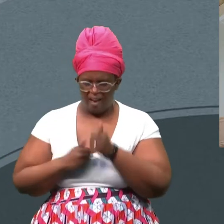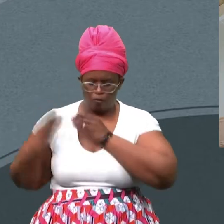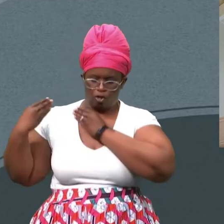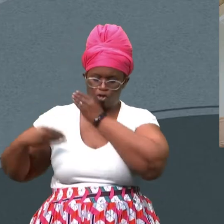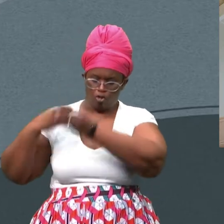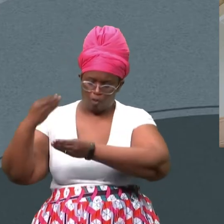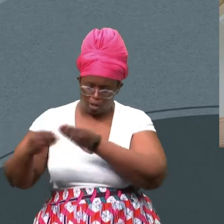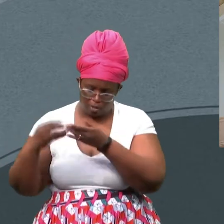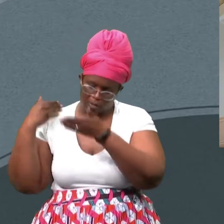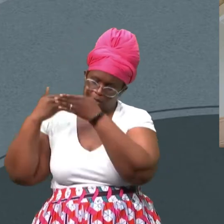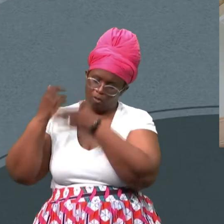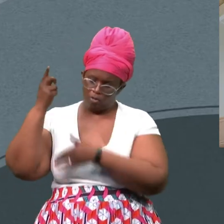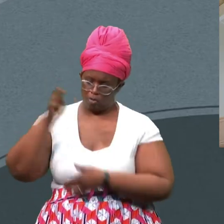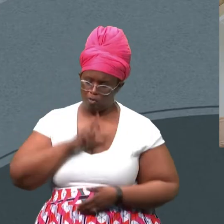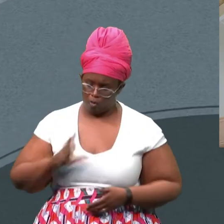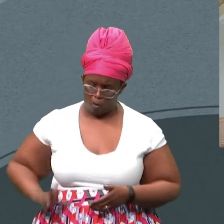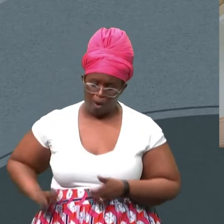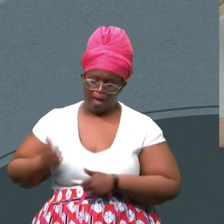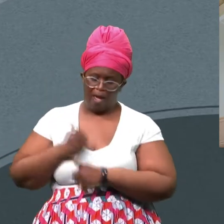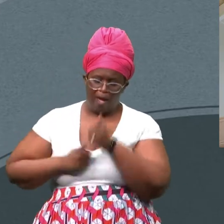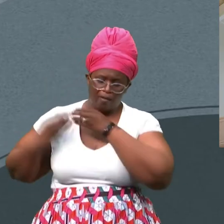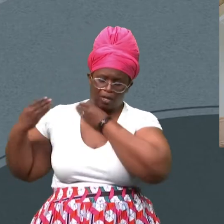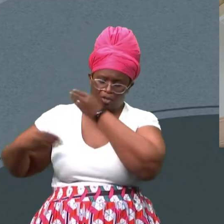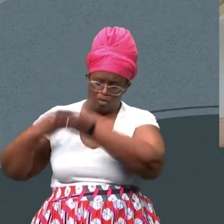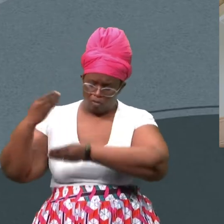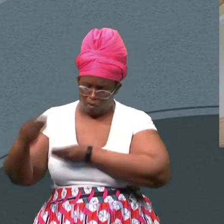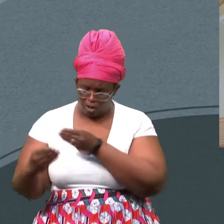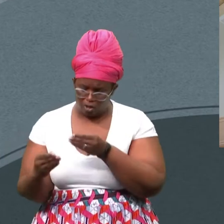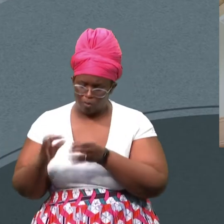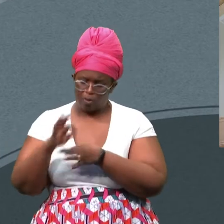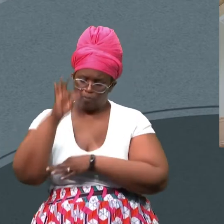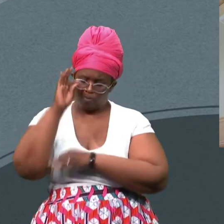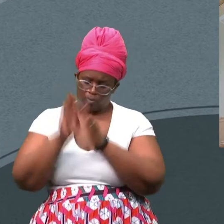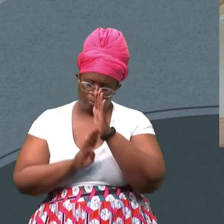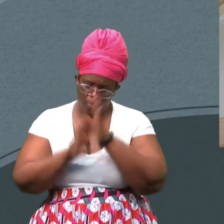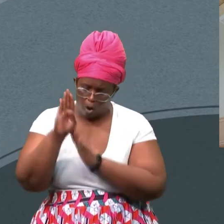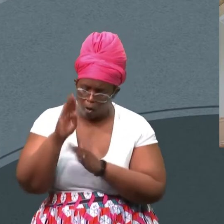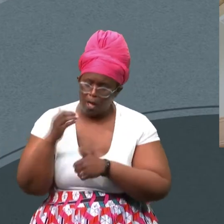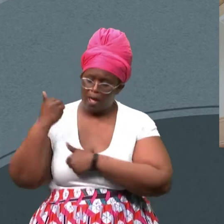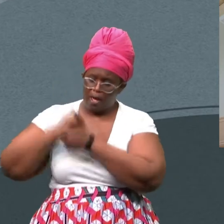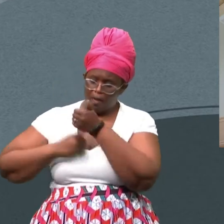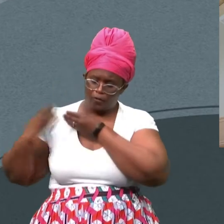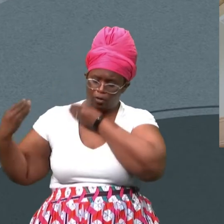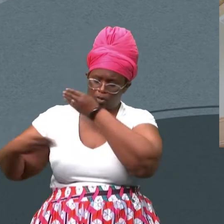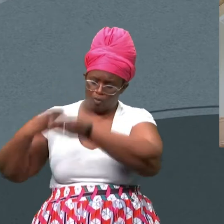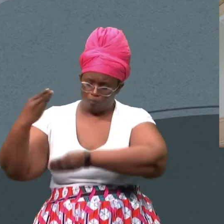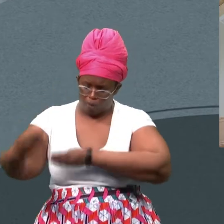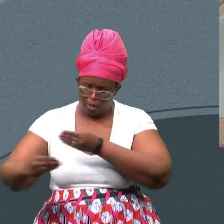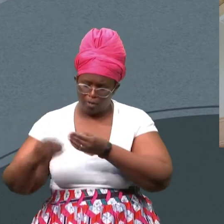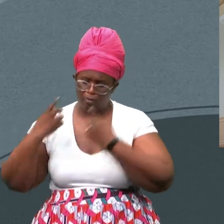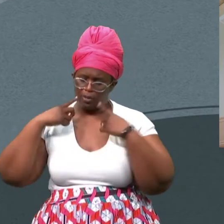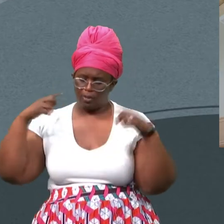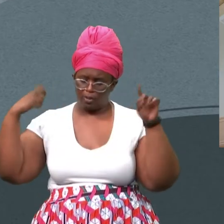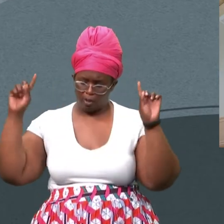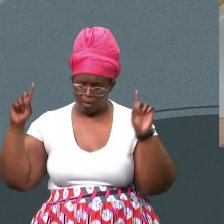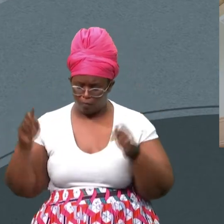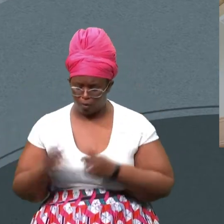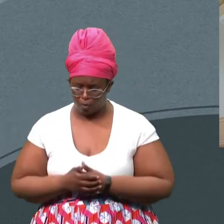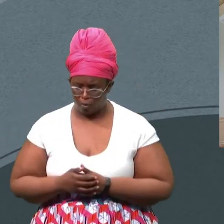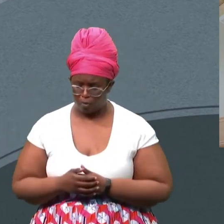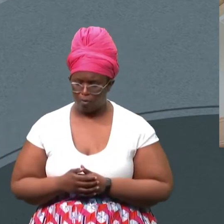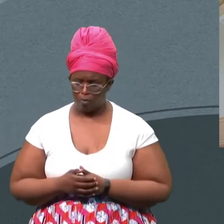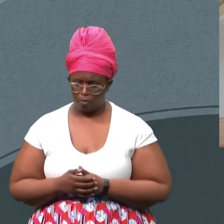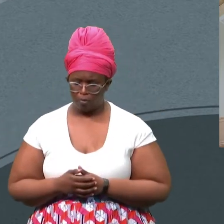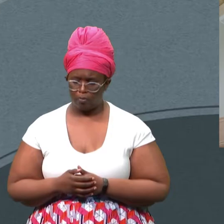Every generation will grow in favor. Every generation will grow in success. Every generation will exceed the